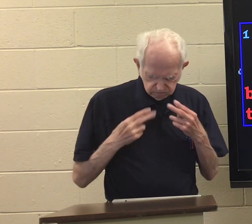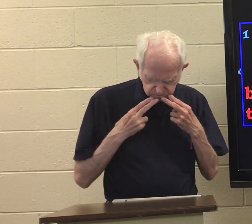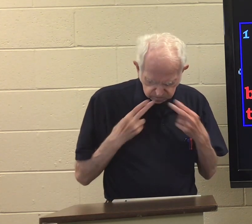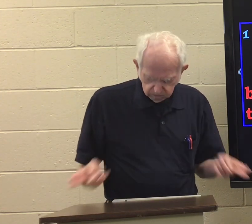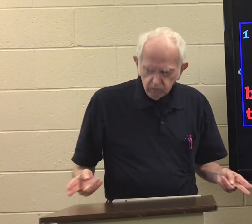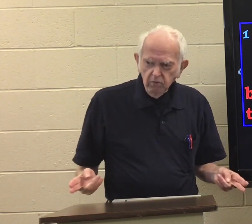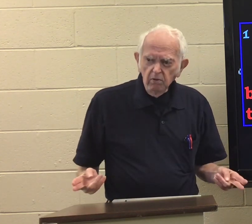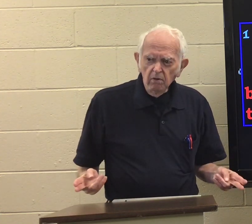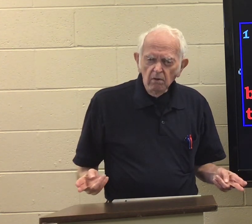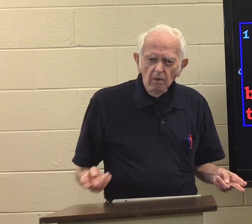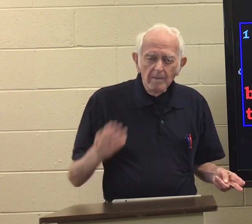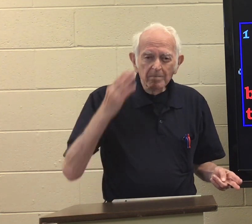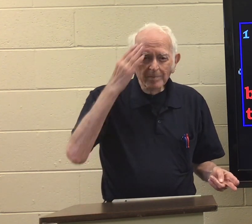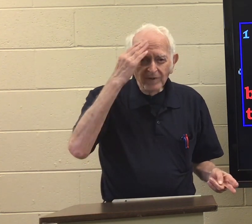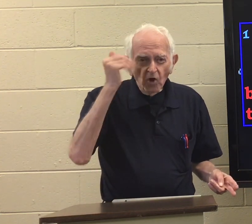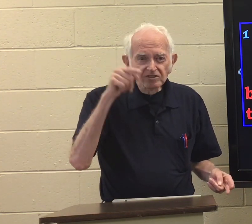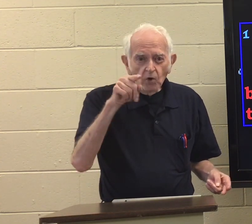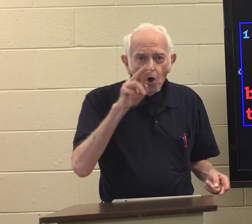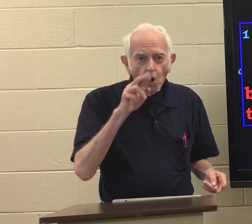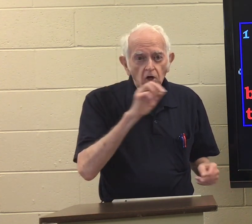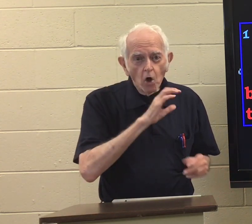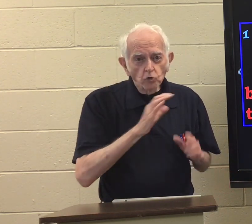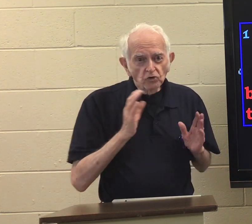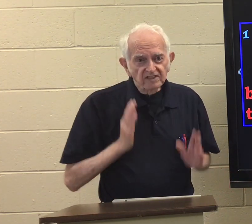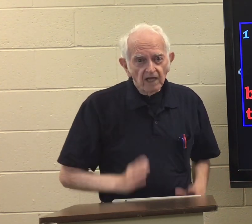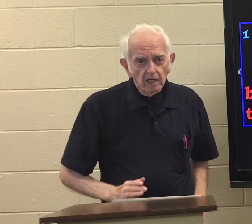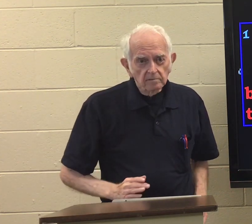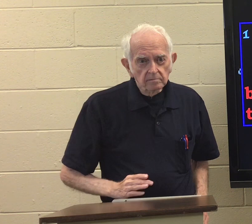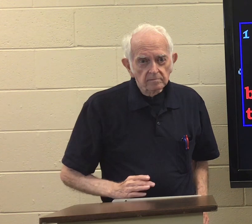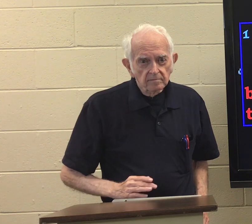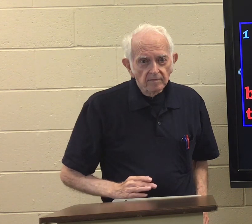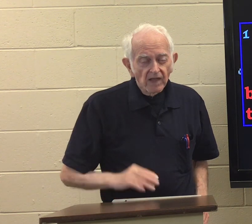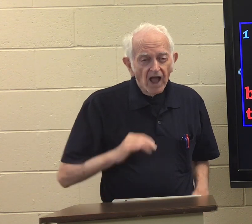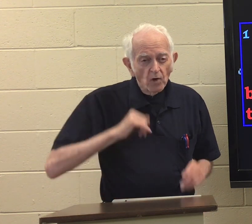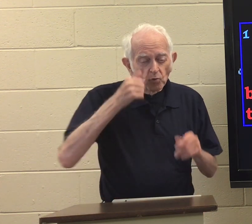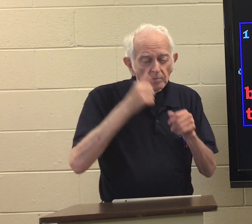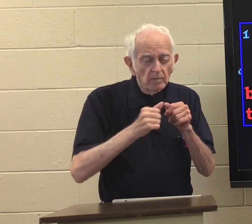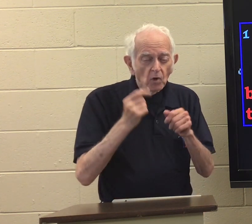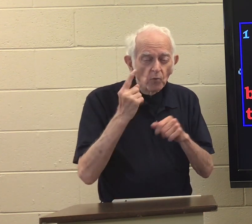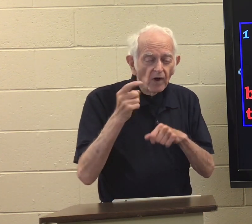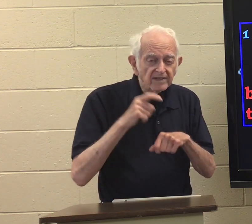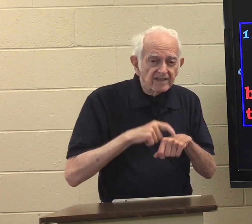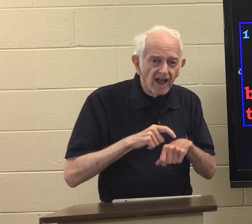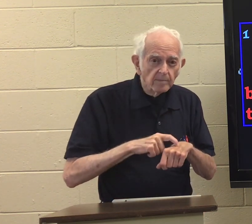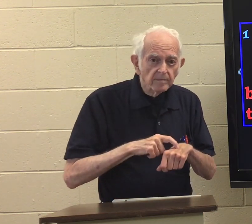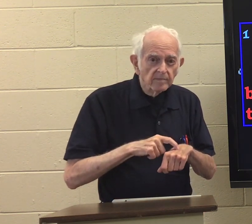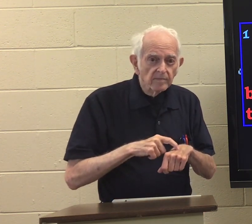Why do they hate me? I'm innocent. Because you are a Christian. I remember one time